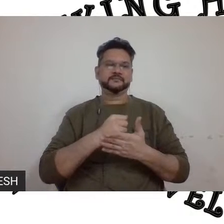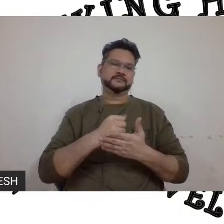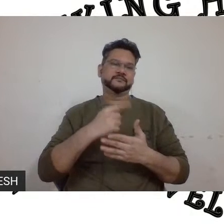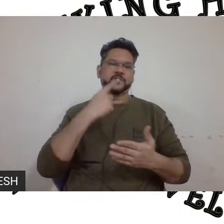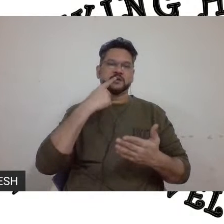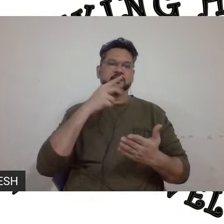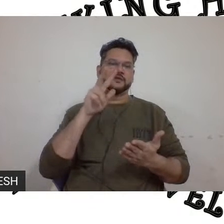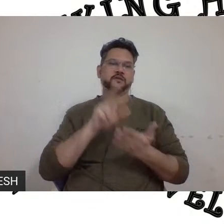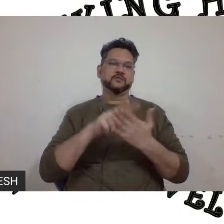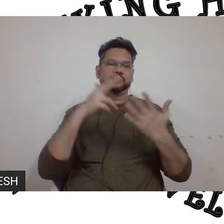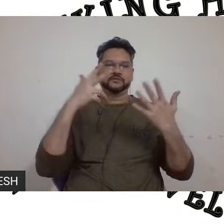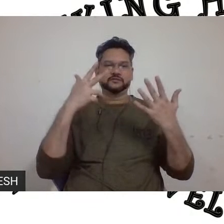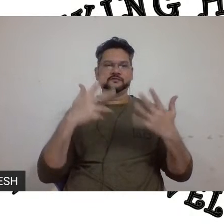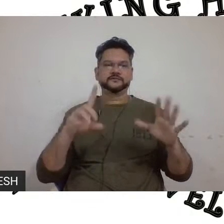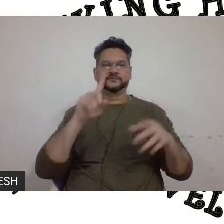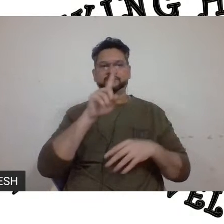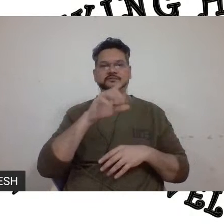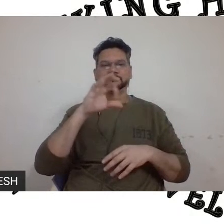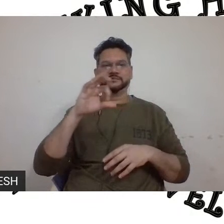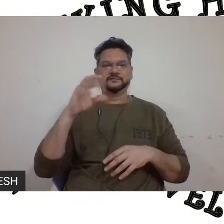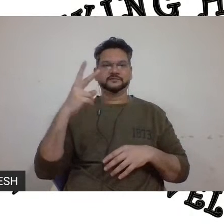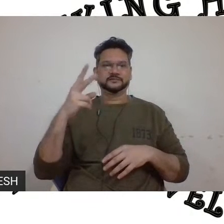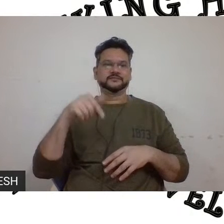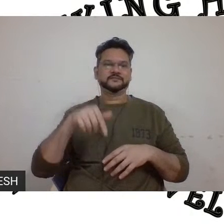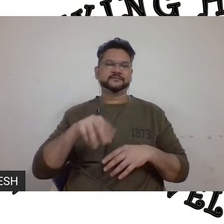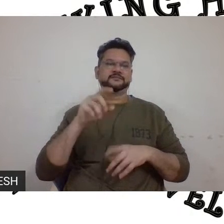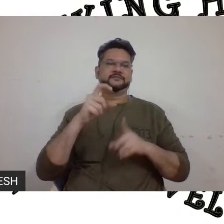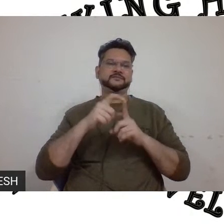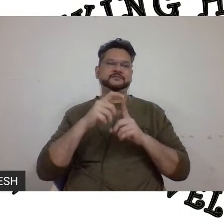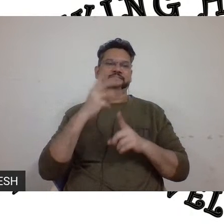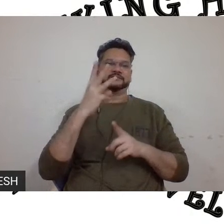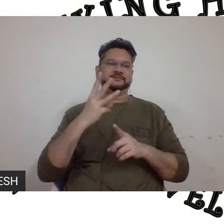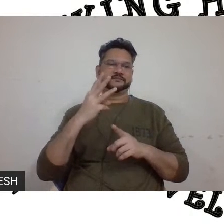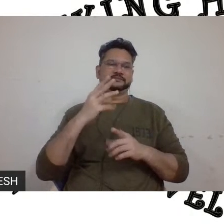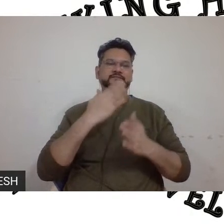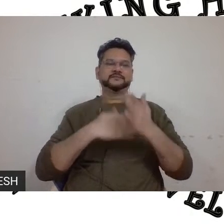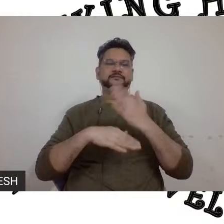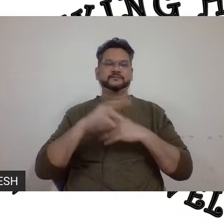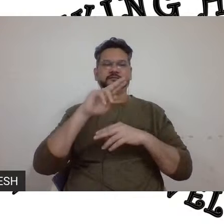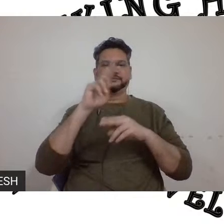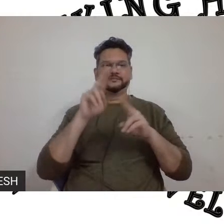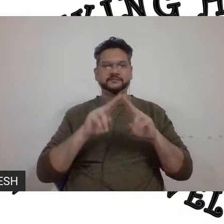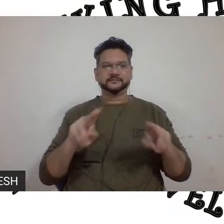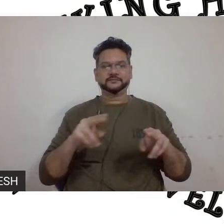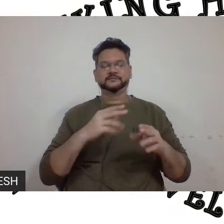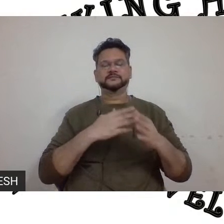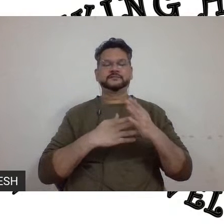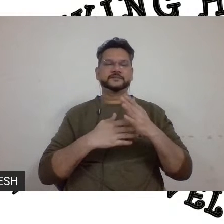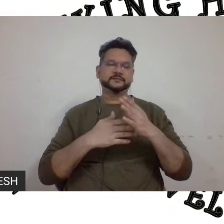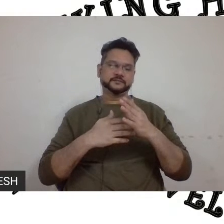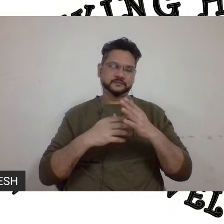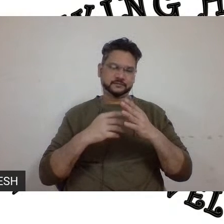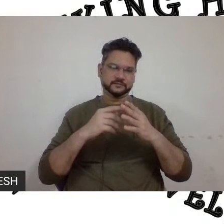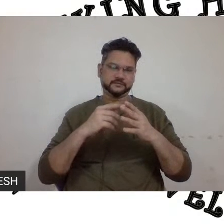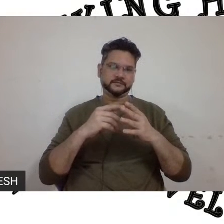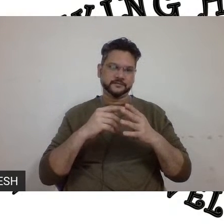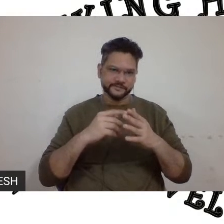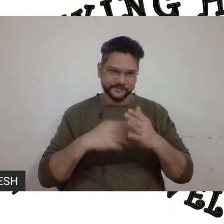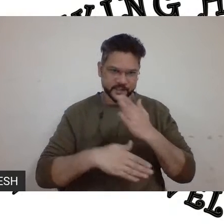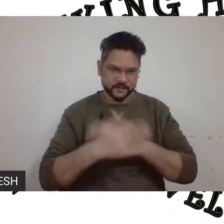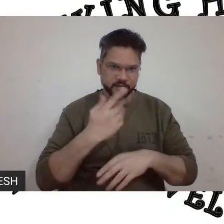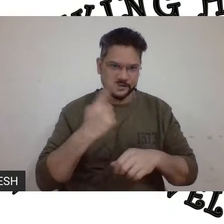But not only in India but across the globe, there is a huge gap between the person